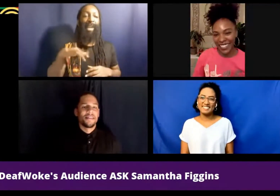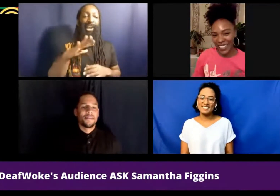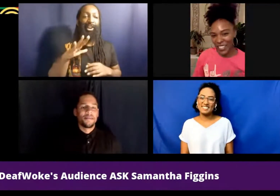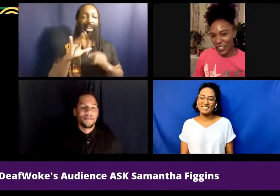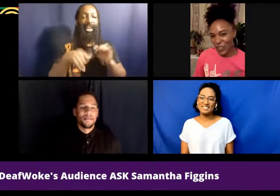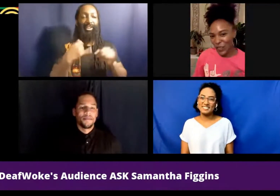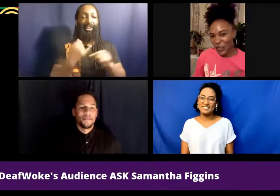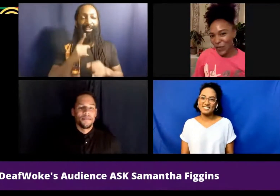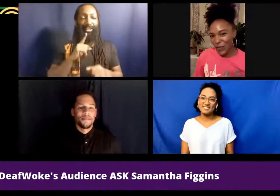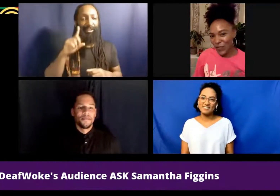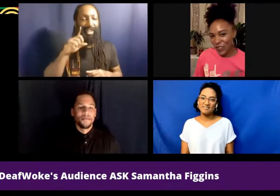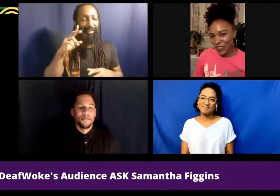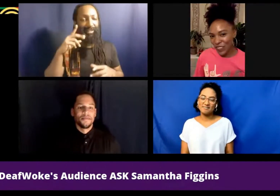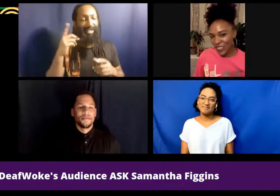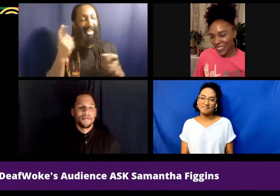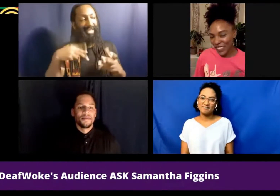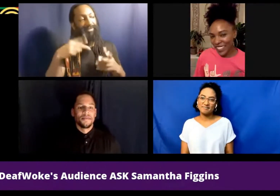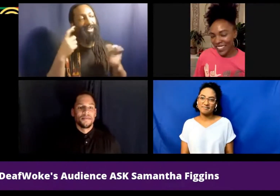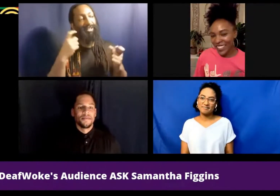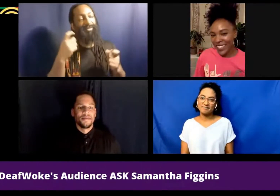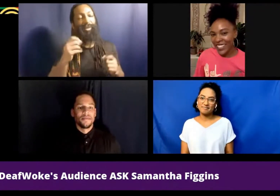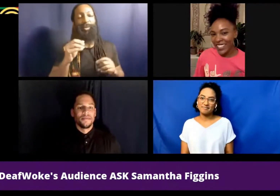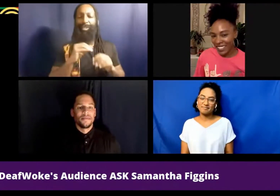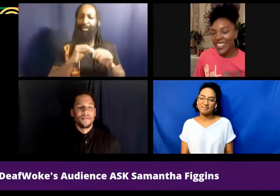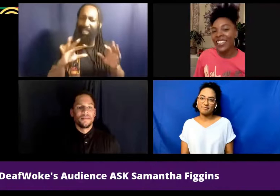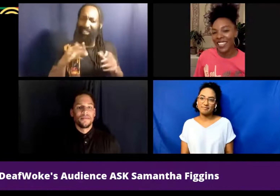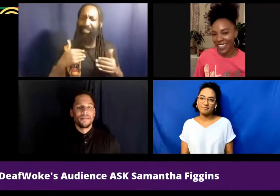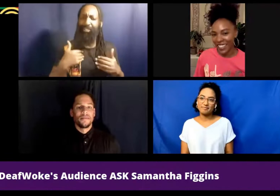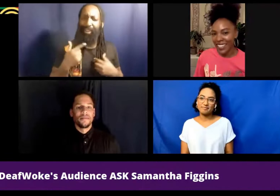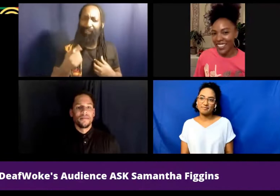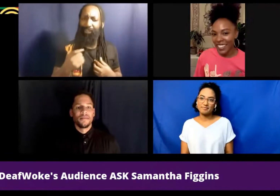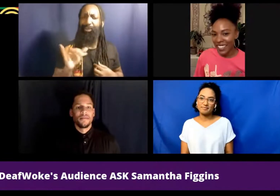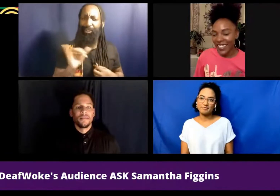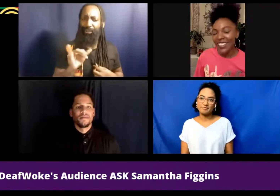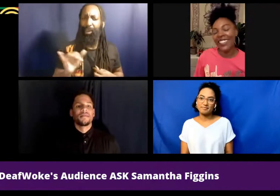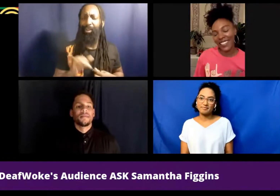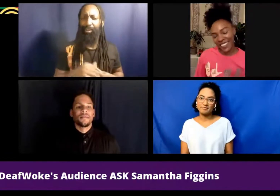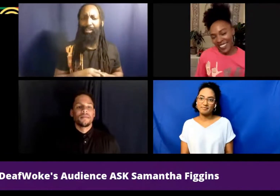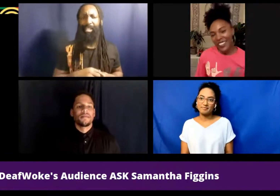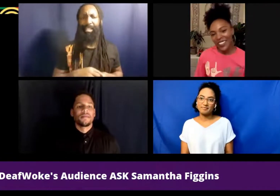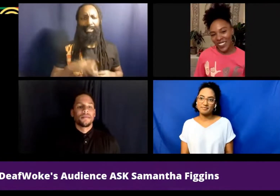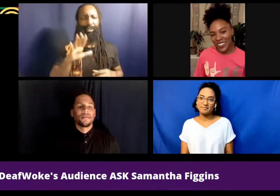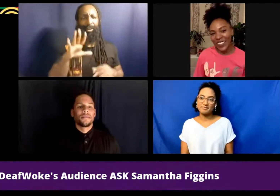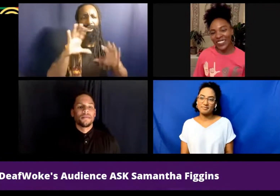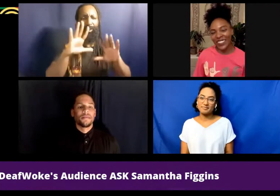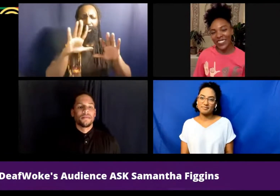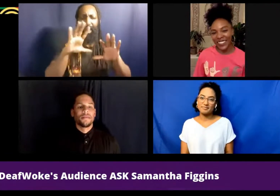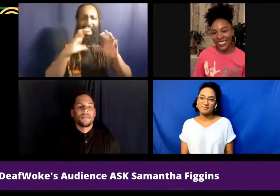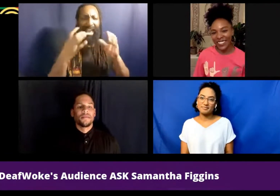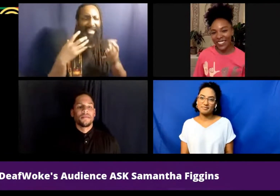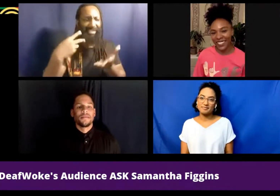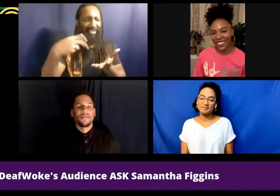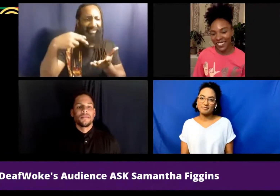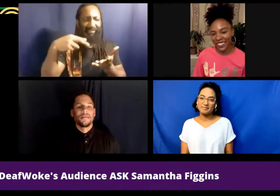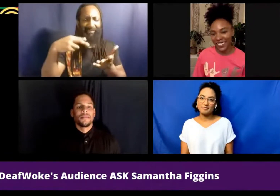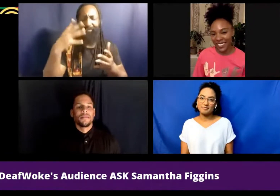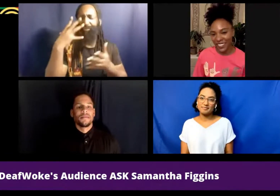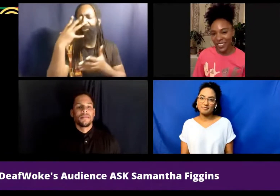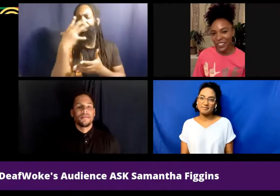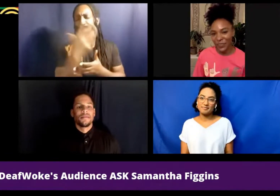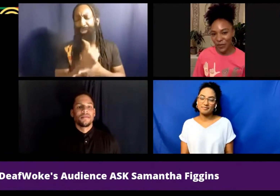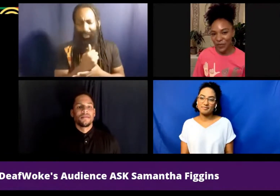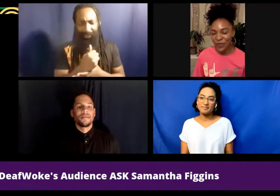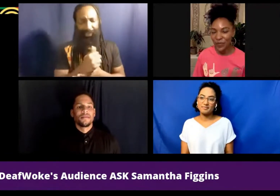The Bay Area International Deaf Jam Festival was blessed to have you as well. You're in your class.